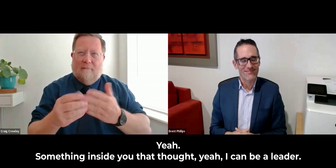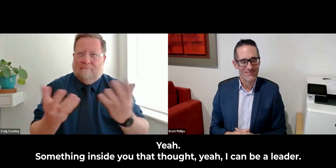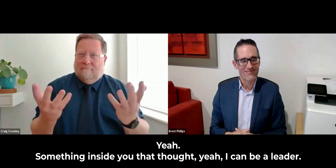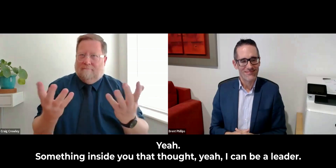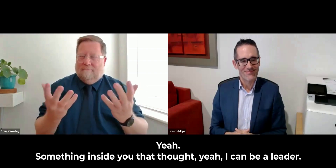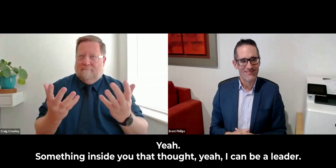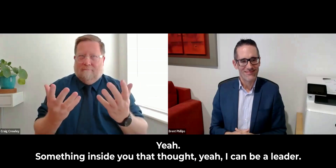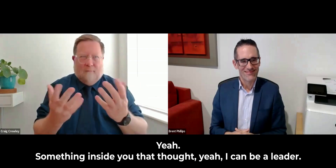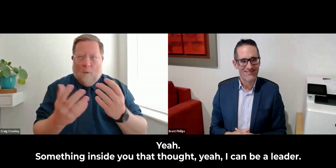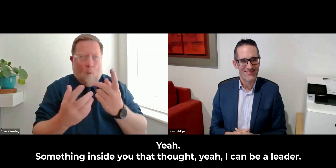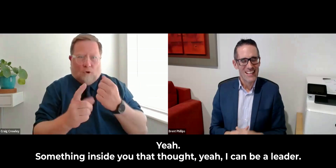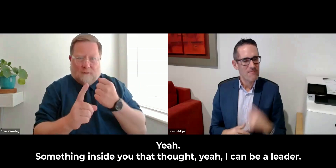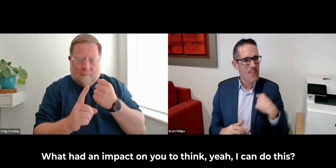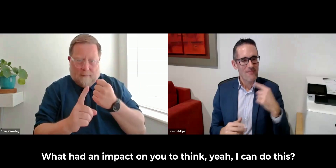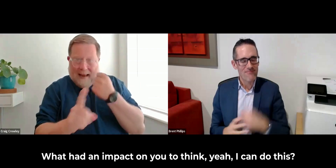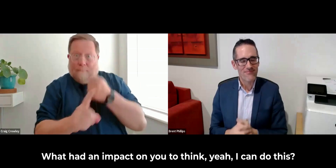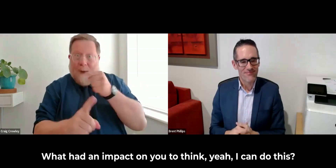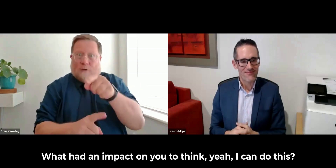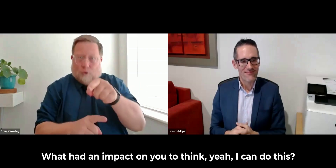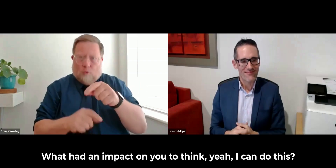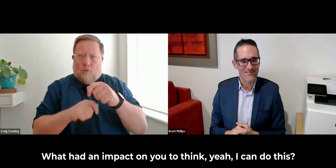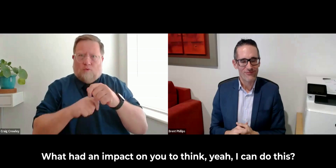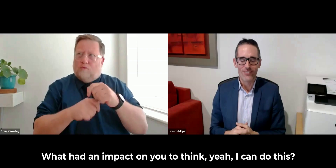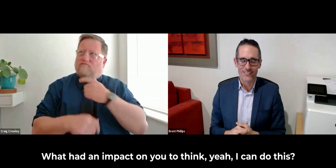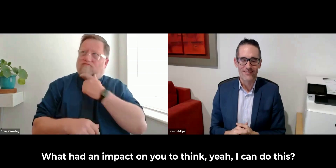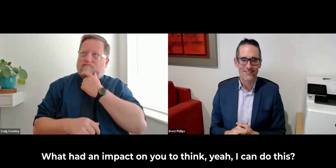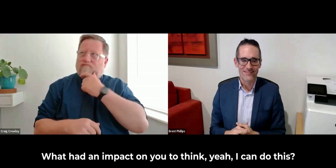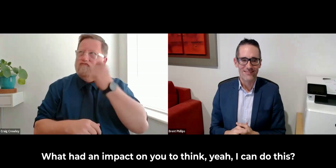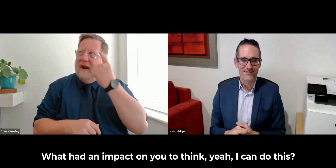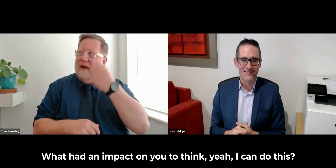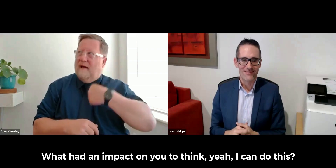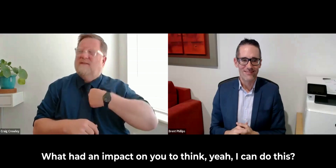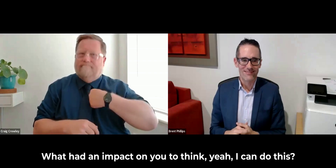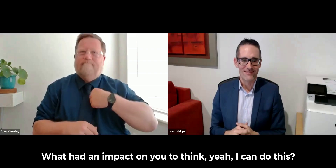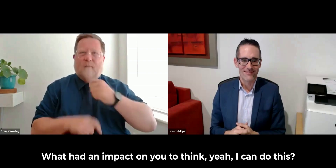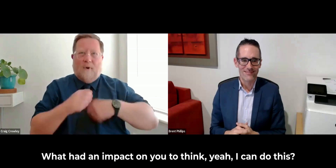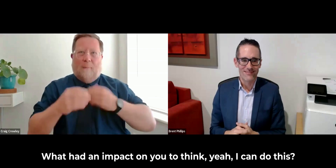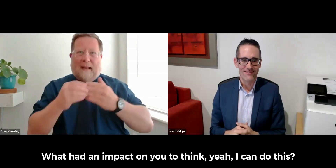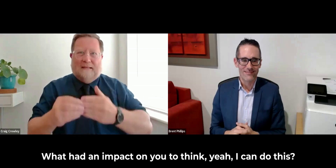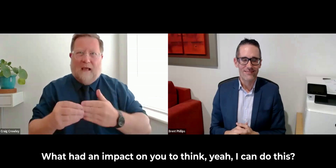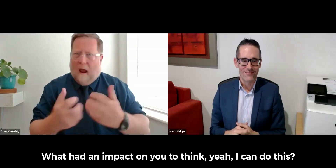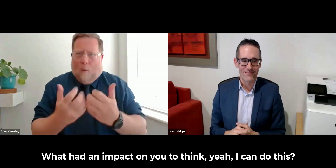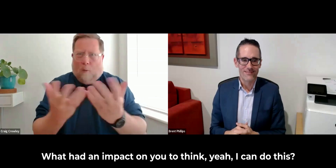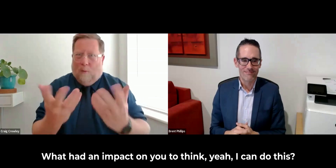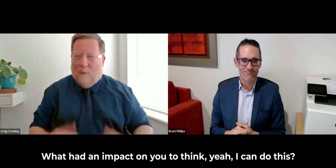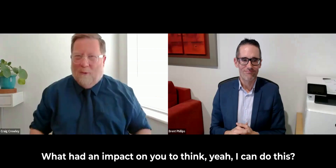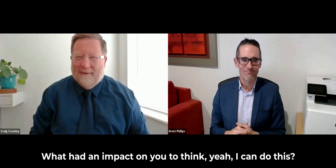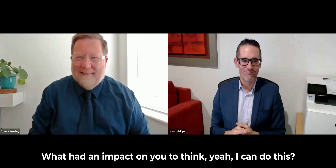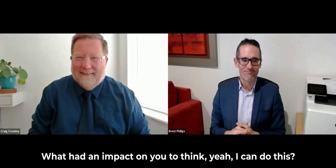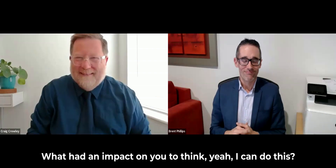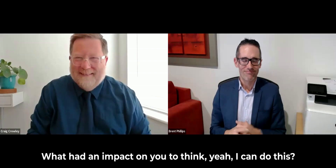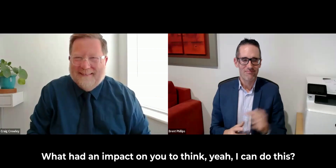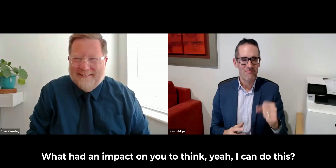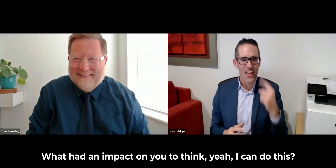can be a leader. What had an impact on you to think, yeah, I can do this?